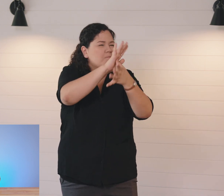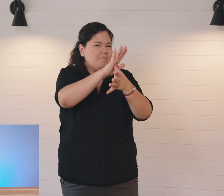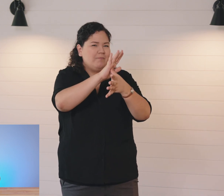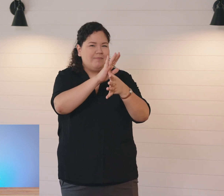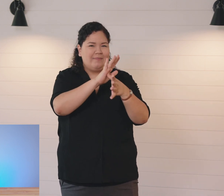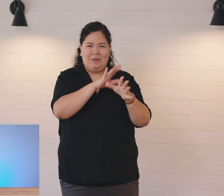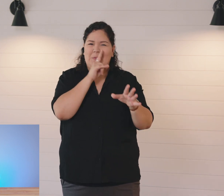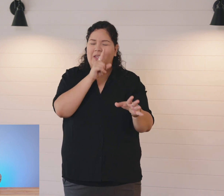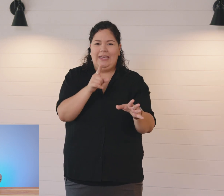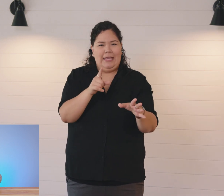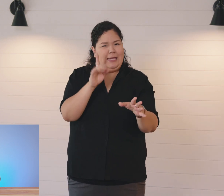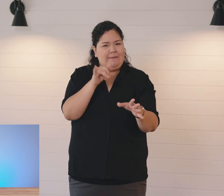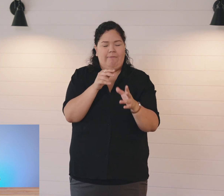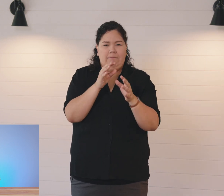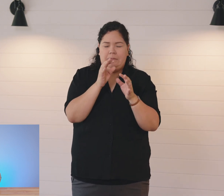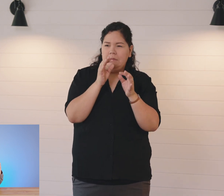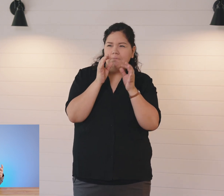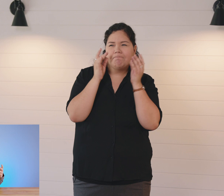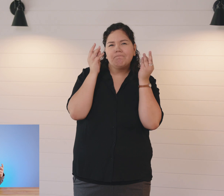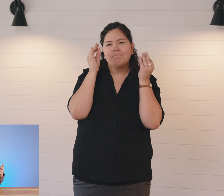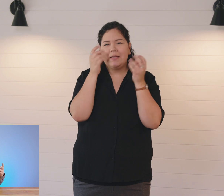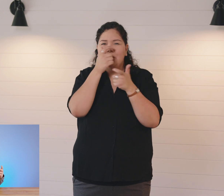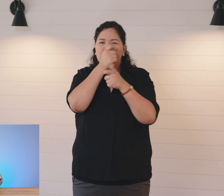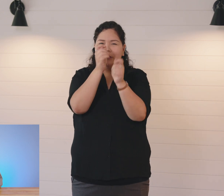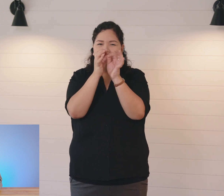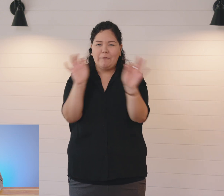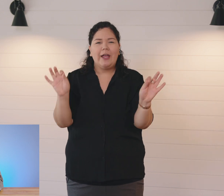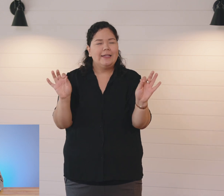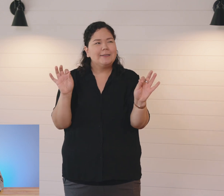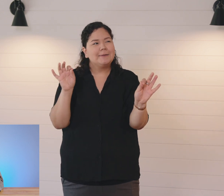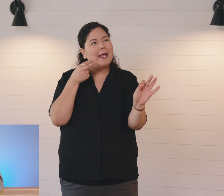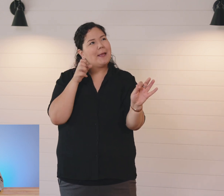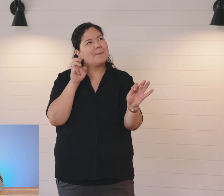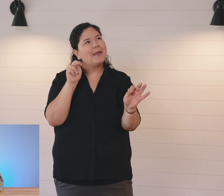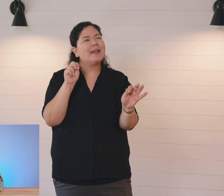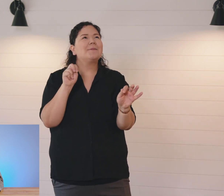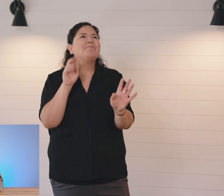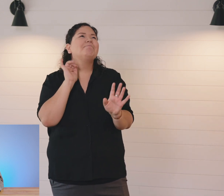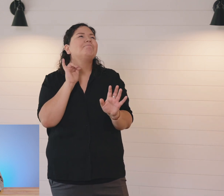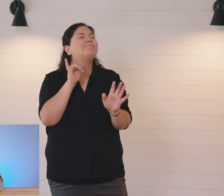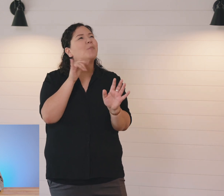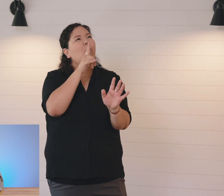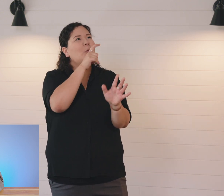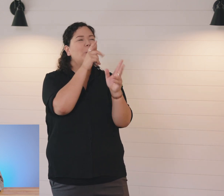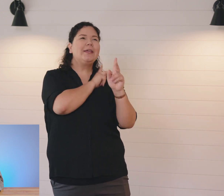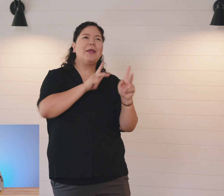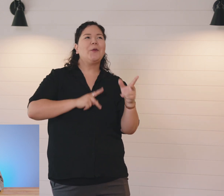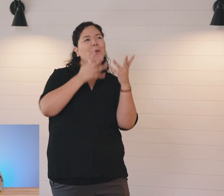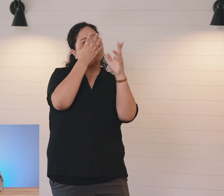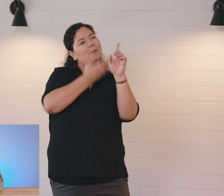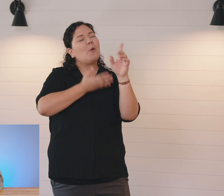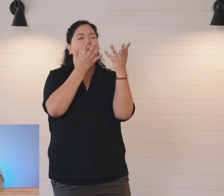in Hebrew, it sort of just sits there like he's dwelling on it. It's, "Who is it the king delights to honor?"